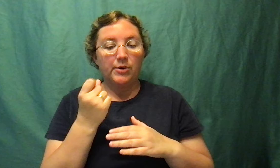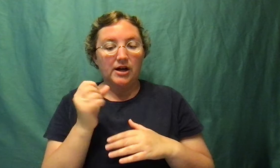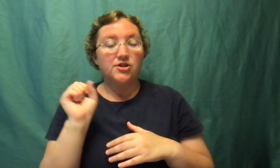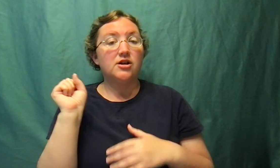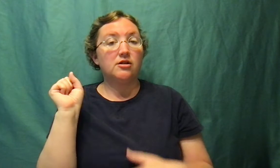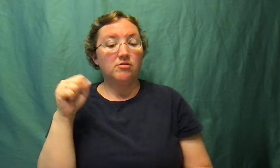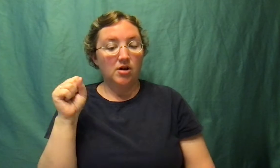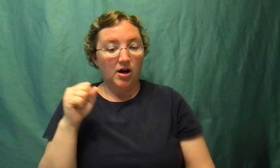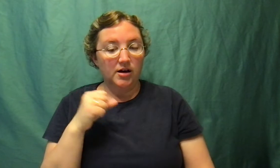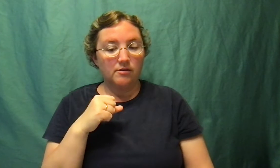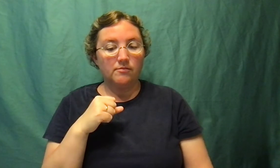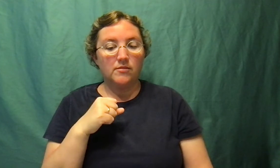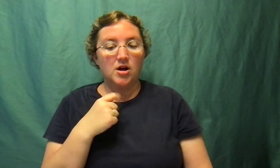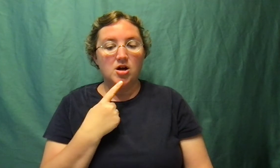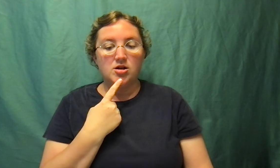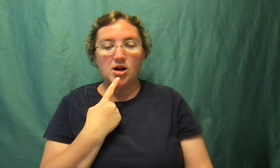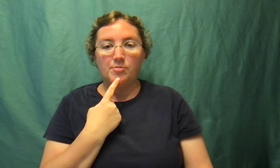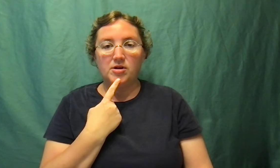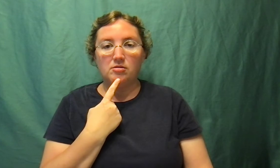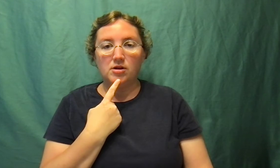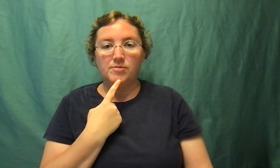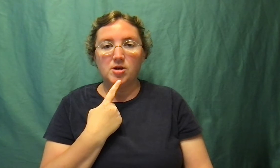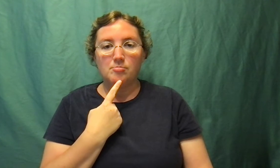comprehension include nodding, tapping your lips,